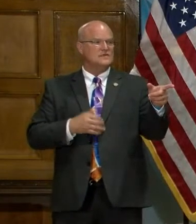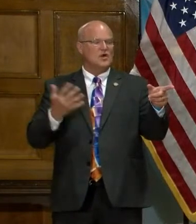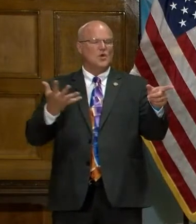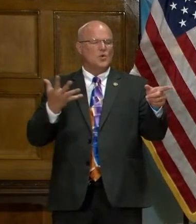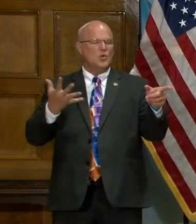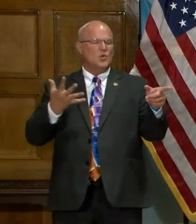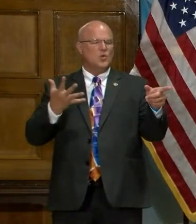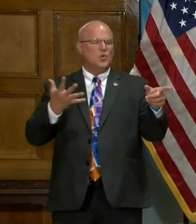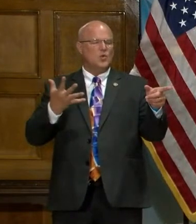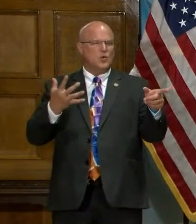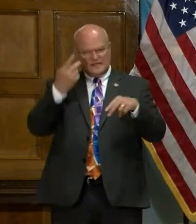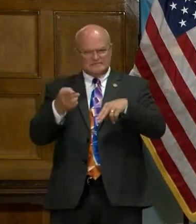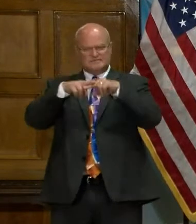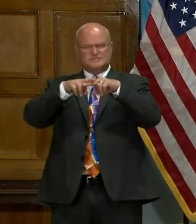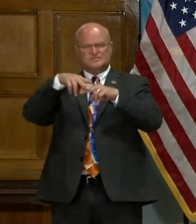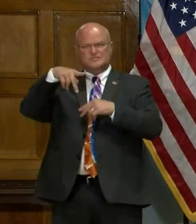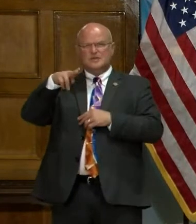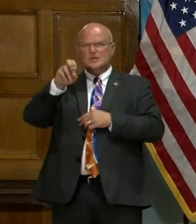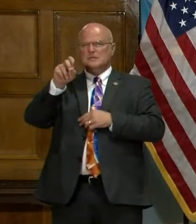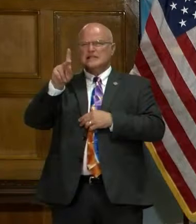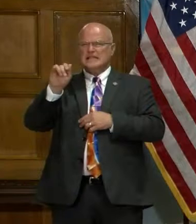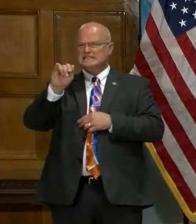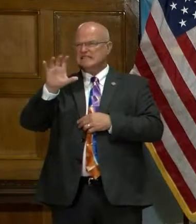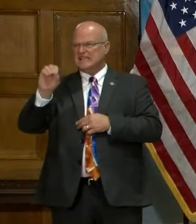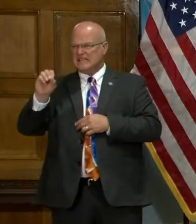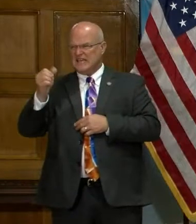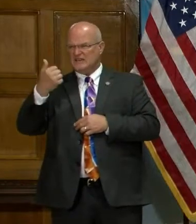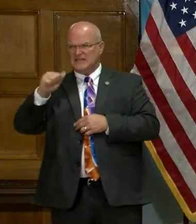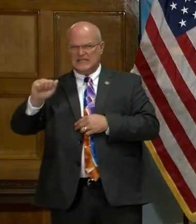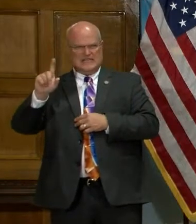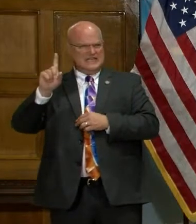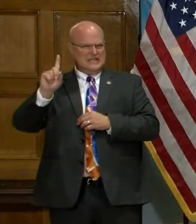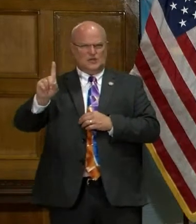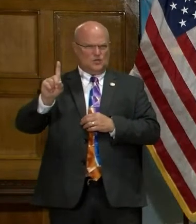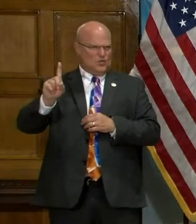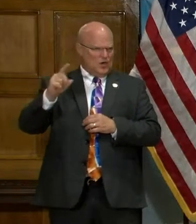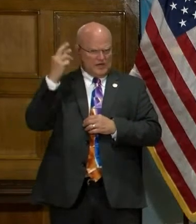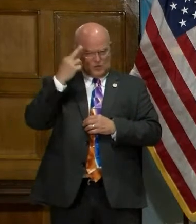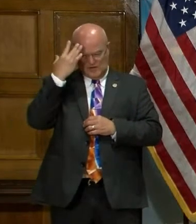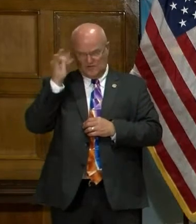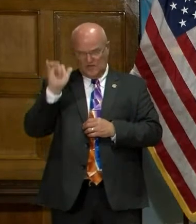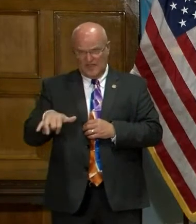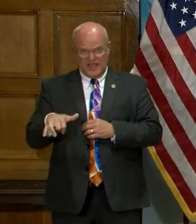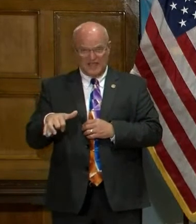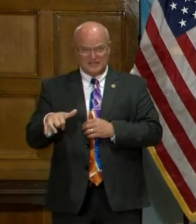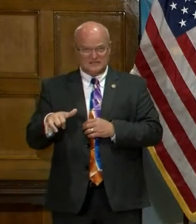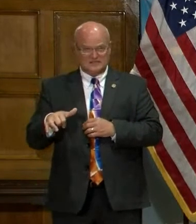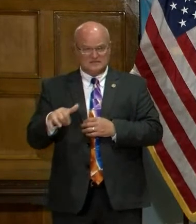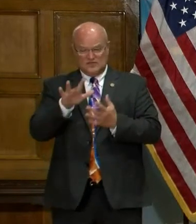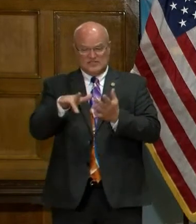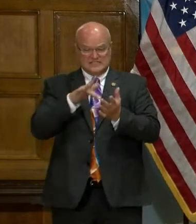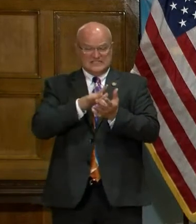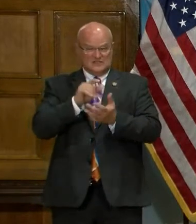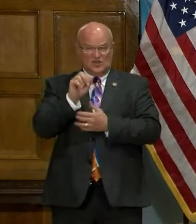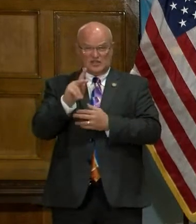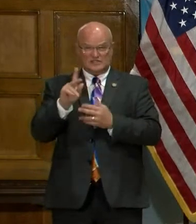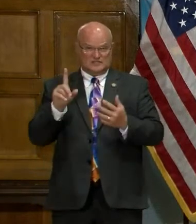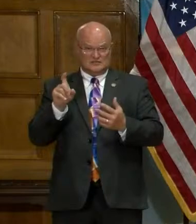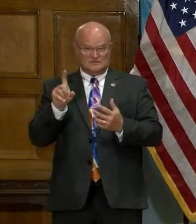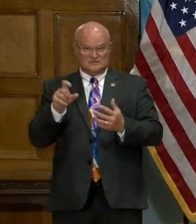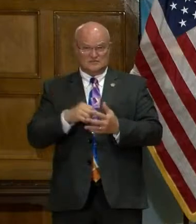to account for the rise in Pulaski County? Is there any one reason for that, or central